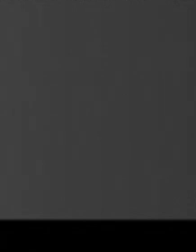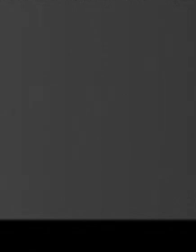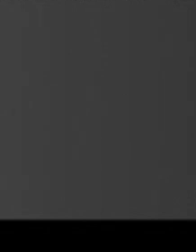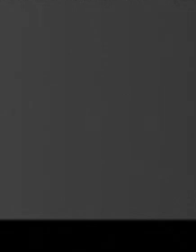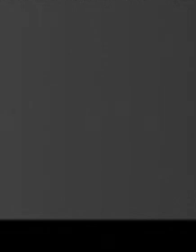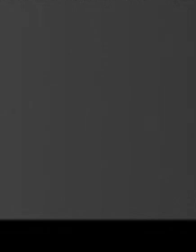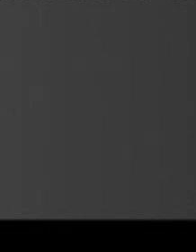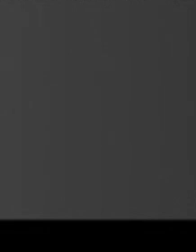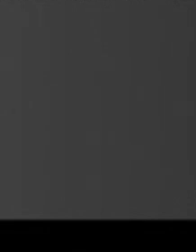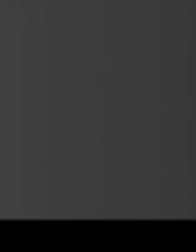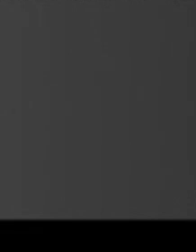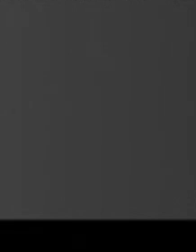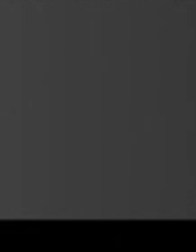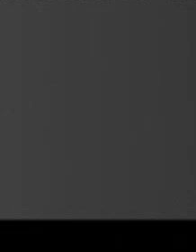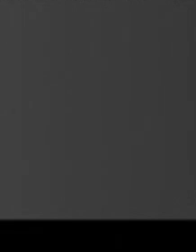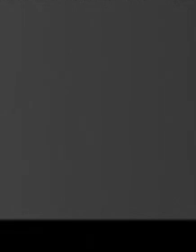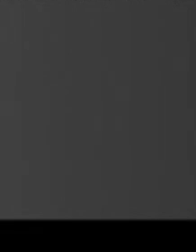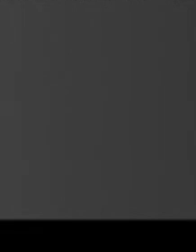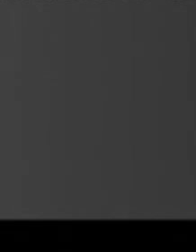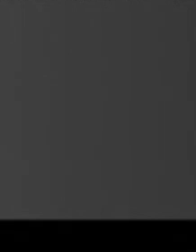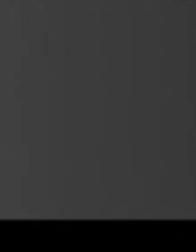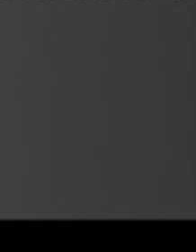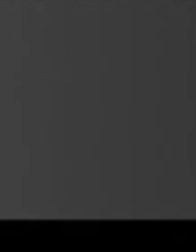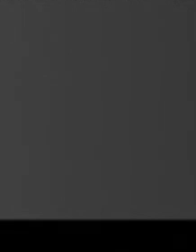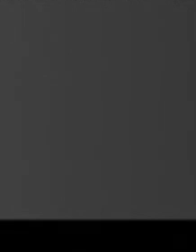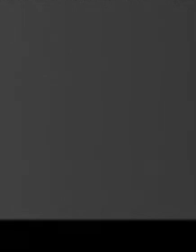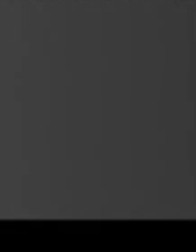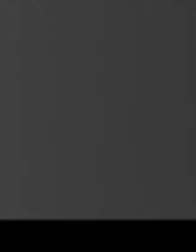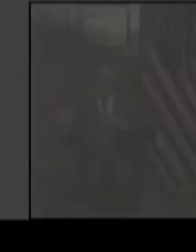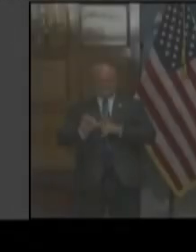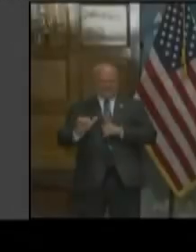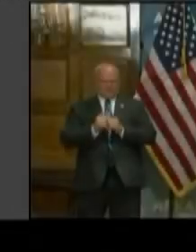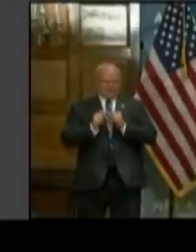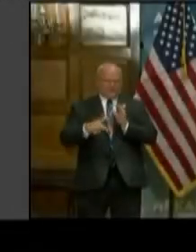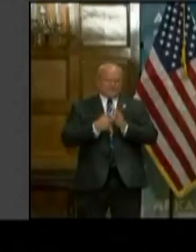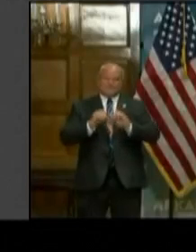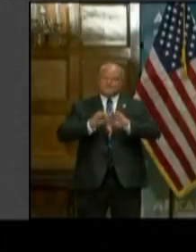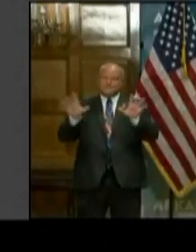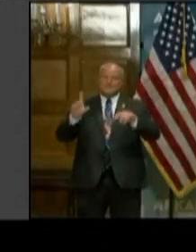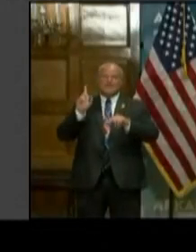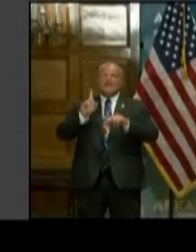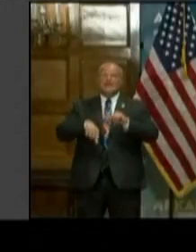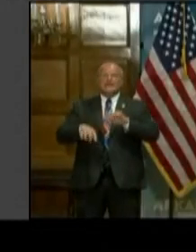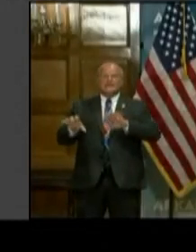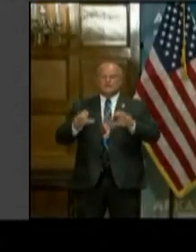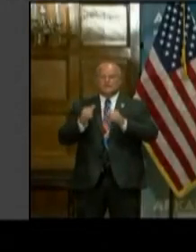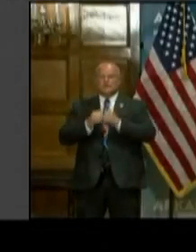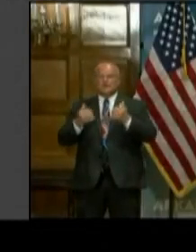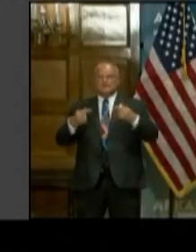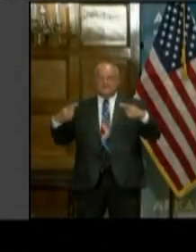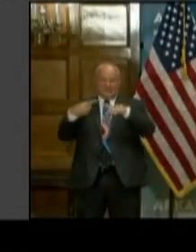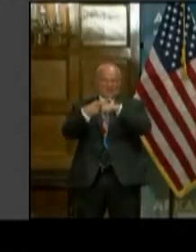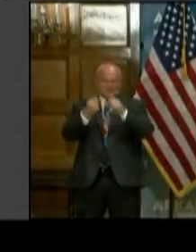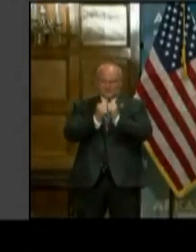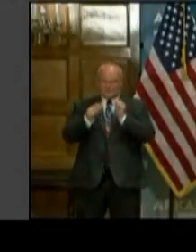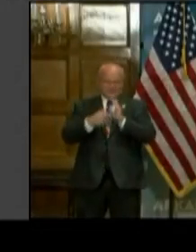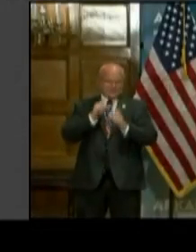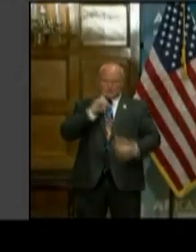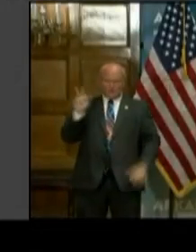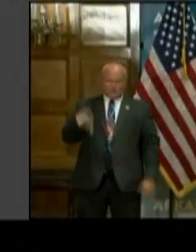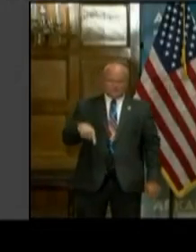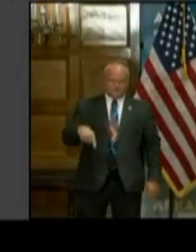cities and counties may issue local ordinances that are consistent with this order. Obviously, they can't not do one that's in conflict with this